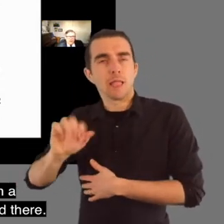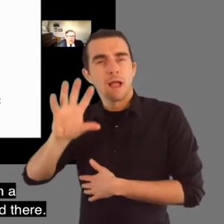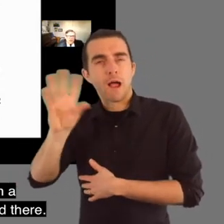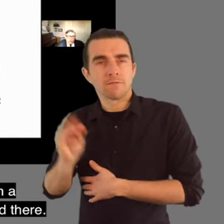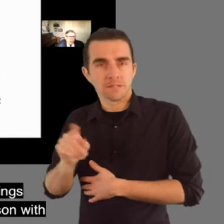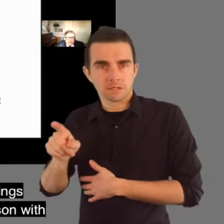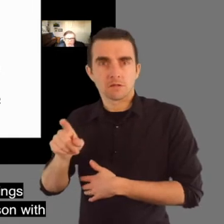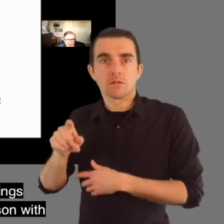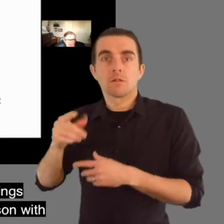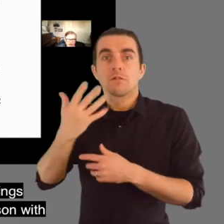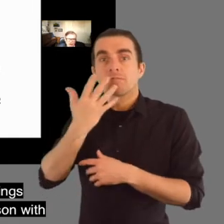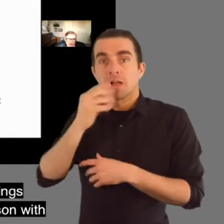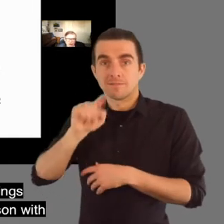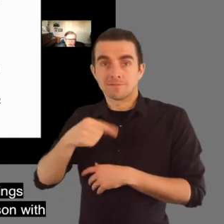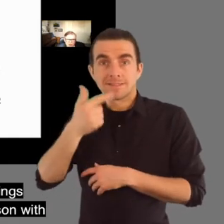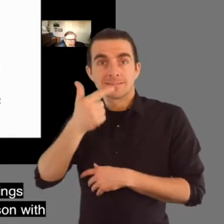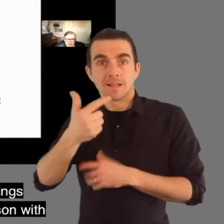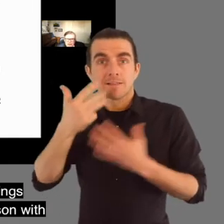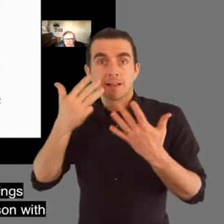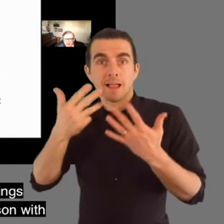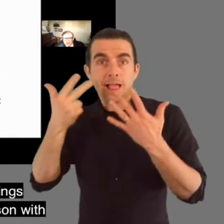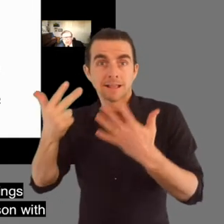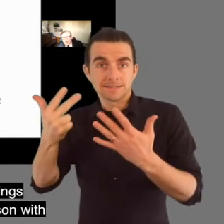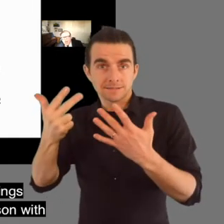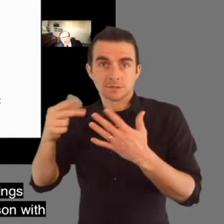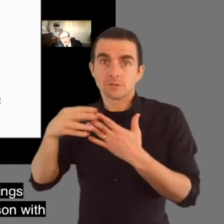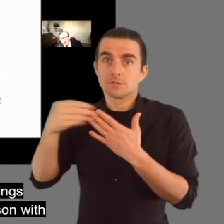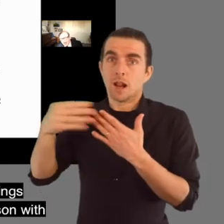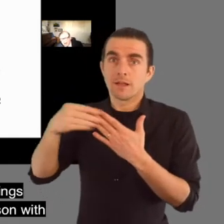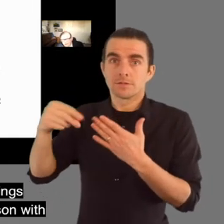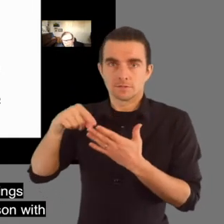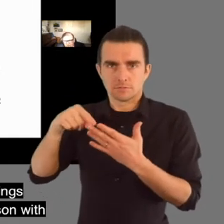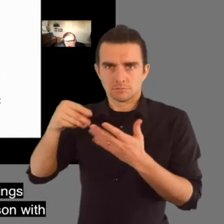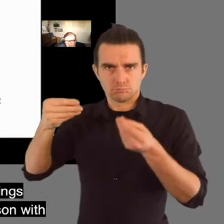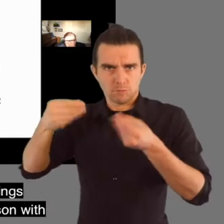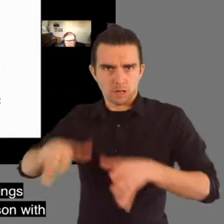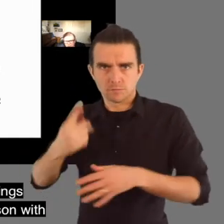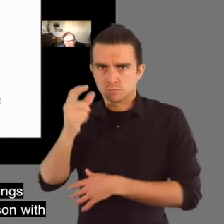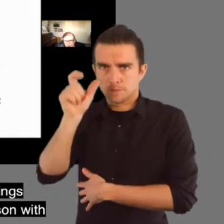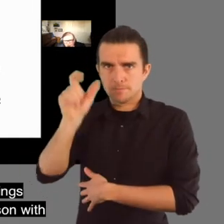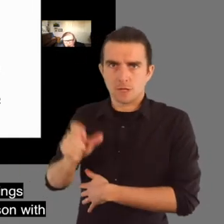there. Or in South Africa, lost earnings averaged